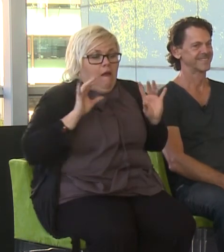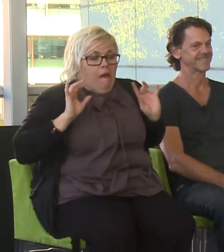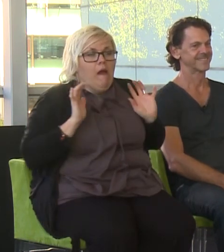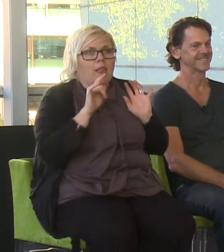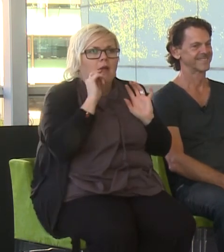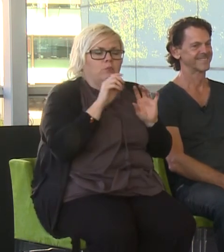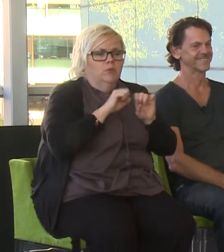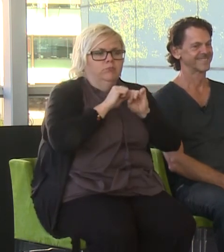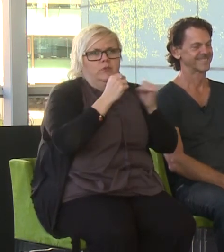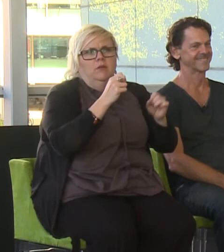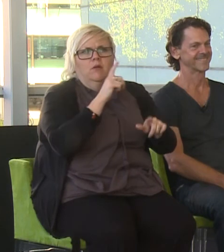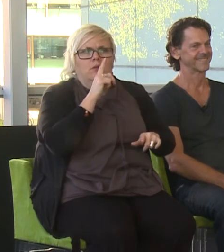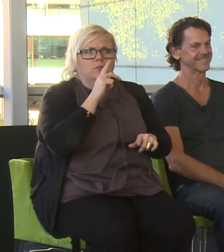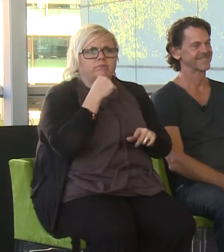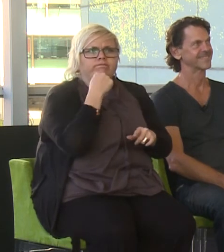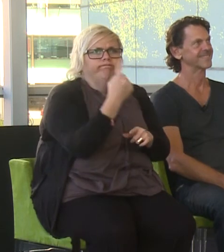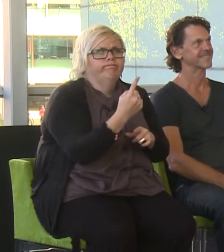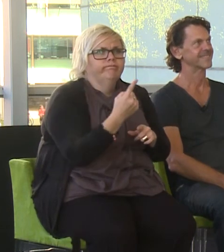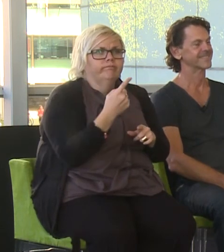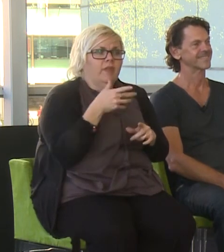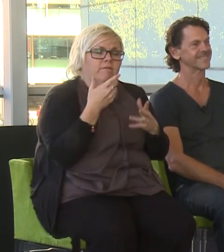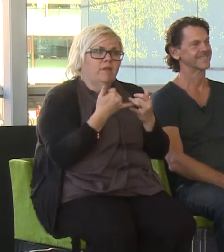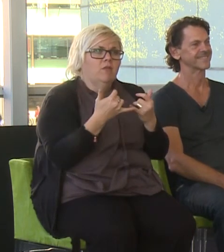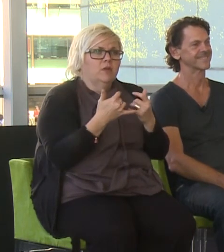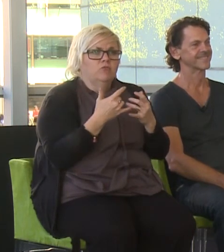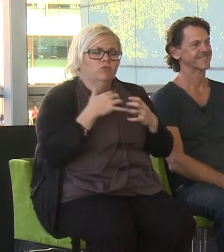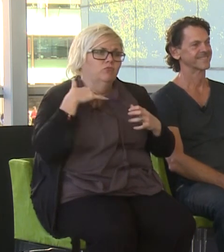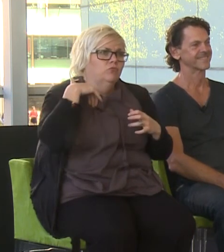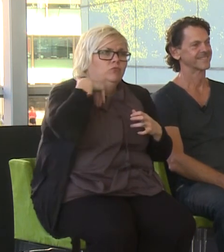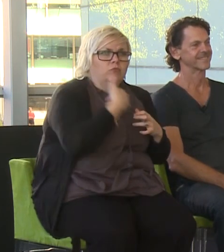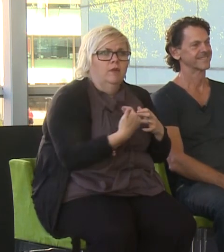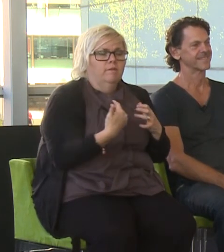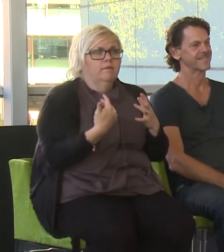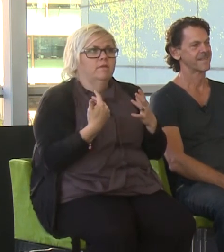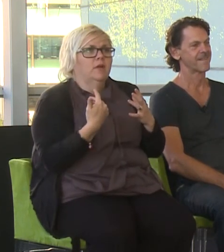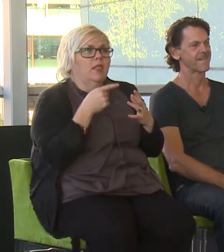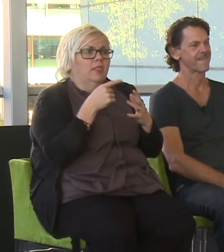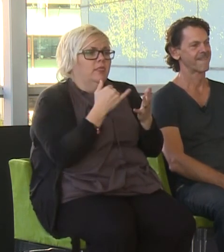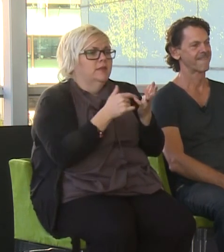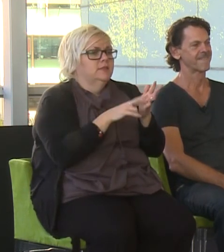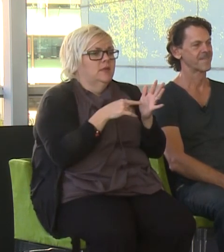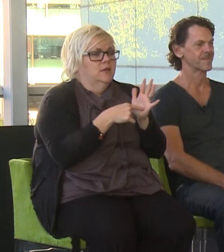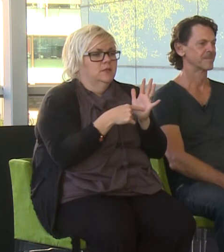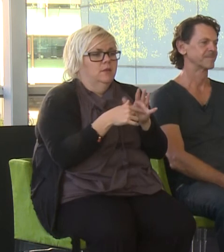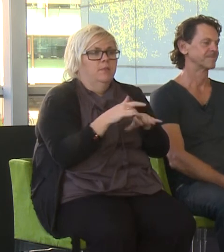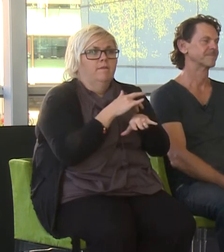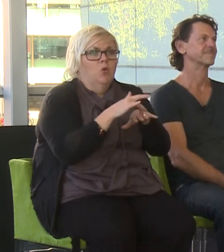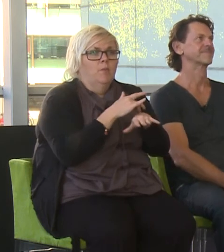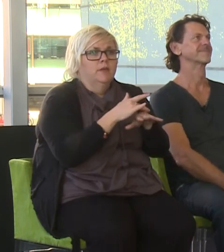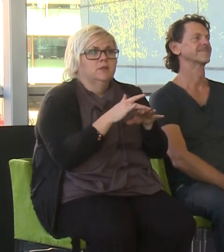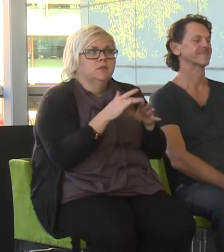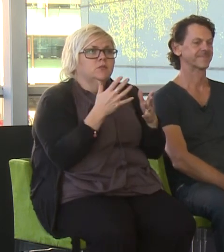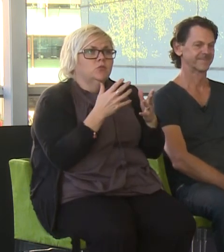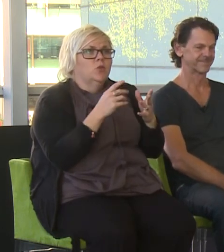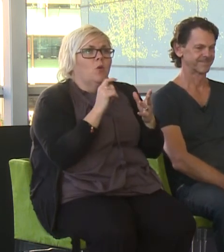story. These are heavy-hitting, brutal encounters. The willingness of these stunt performers to improve the action take